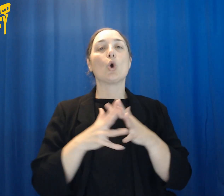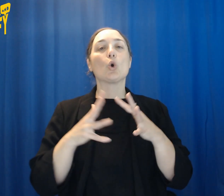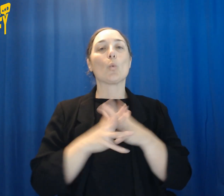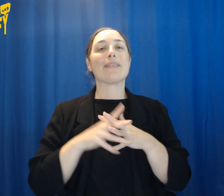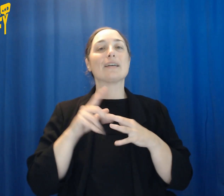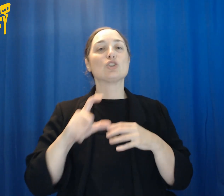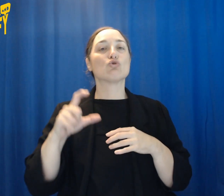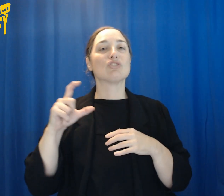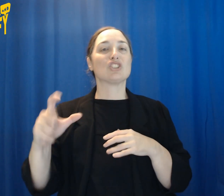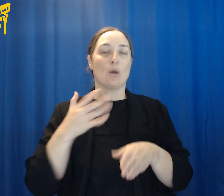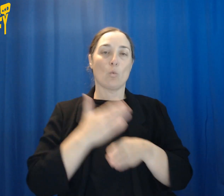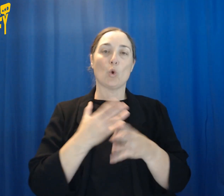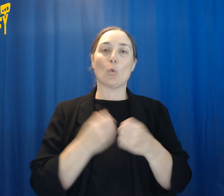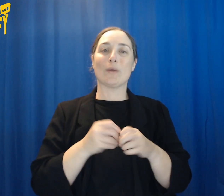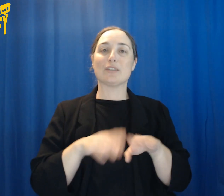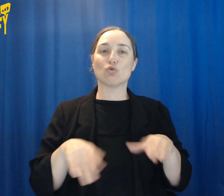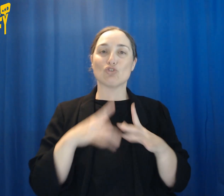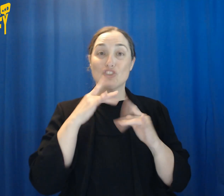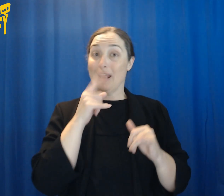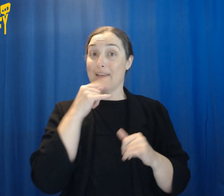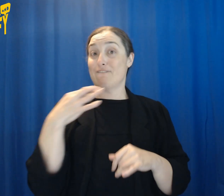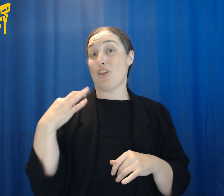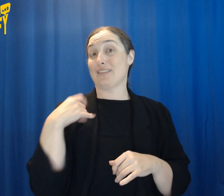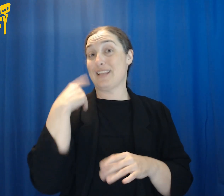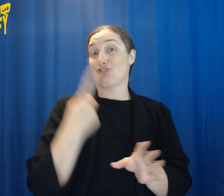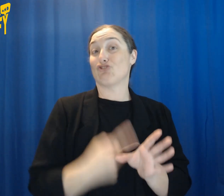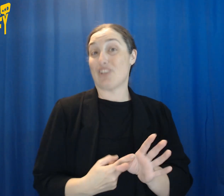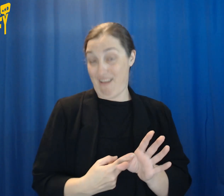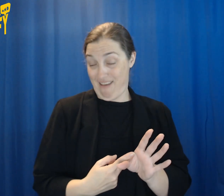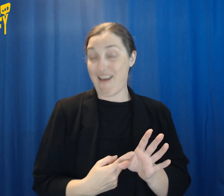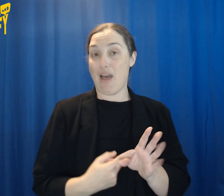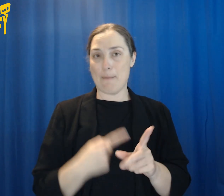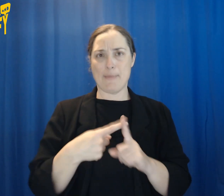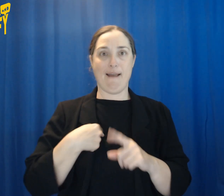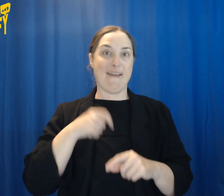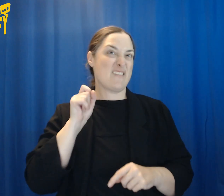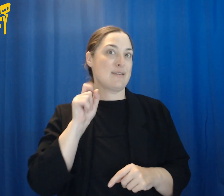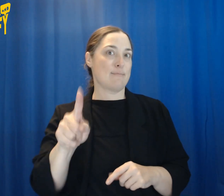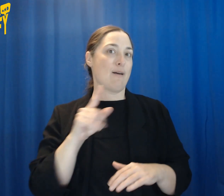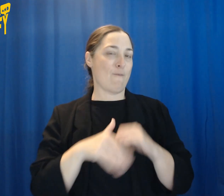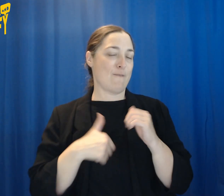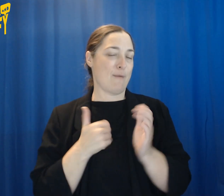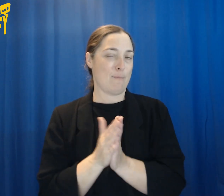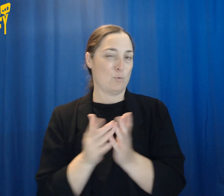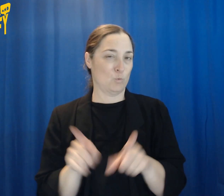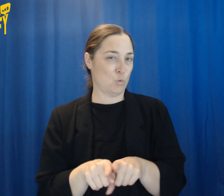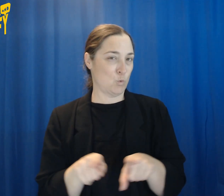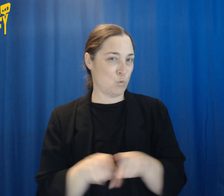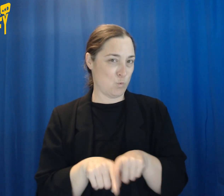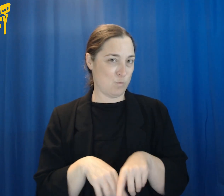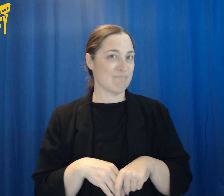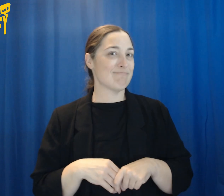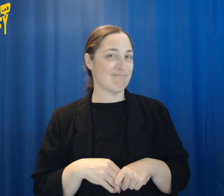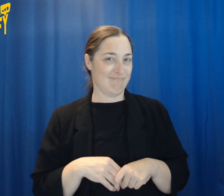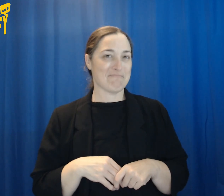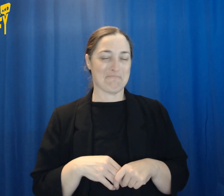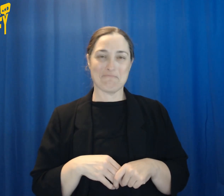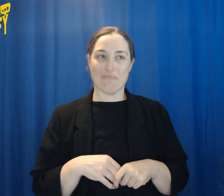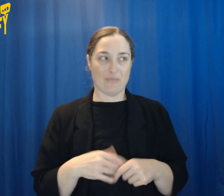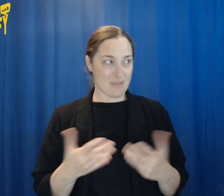volunteer maybe next year. And yeah, and I've also emailed them about my book as well. So yeah, it would be so